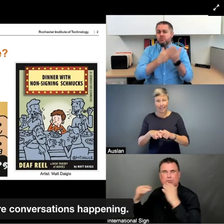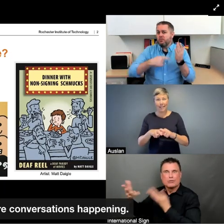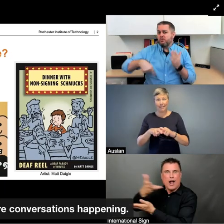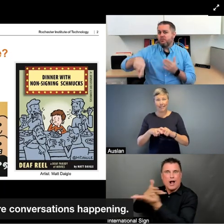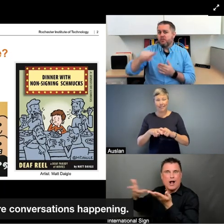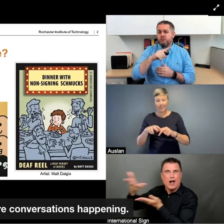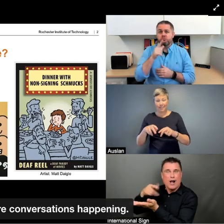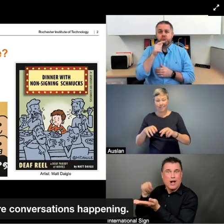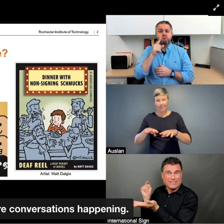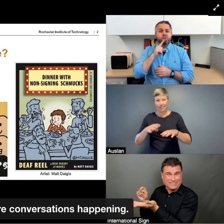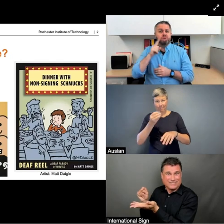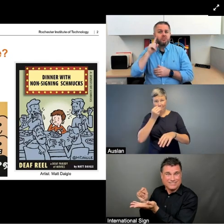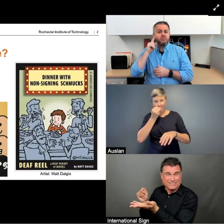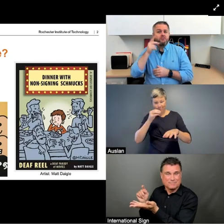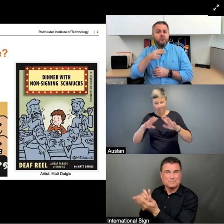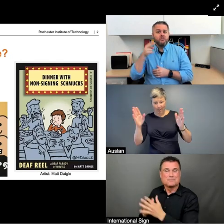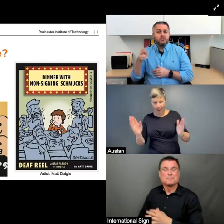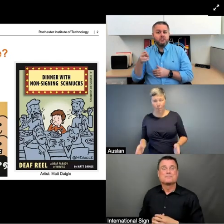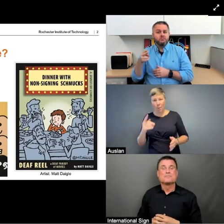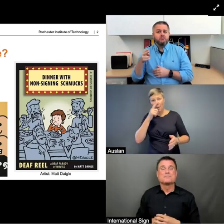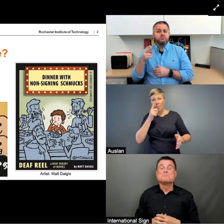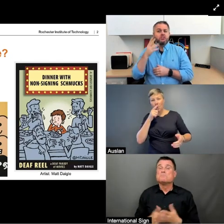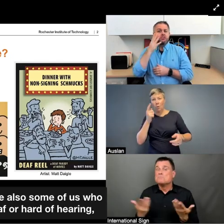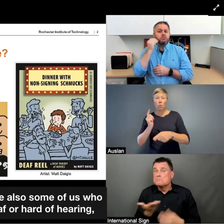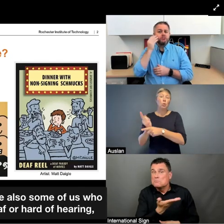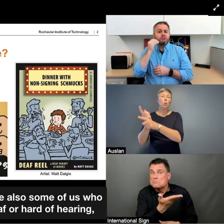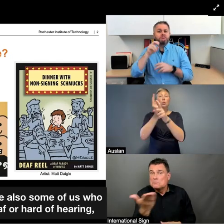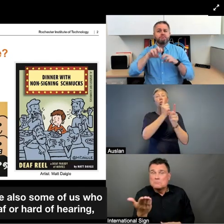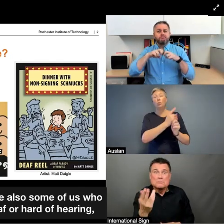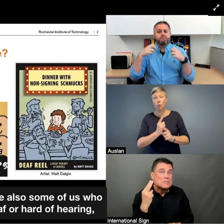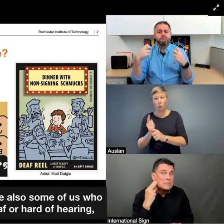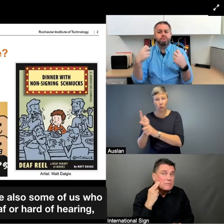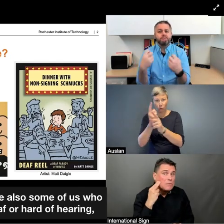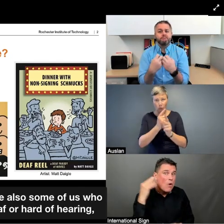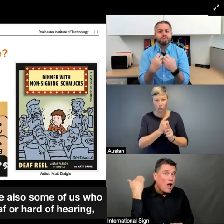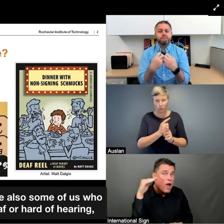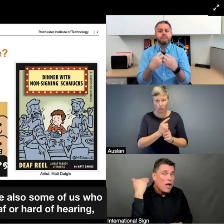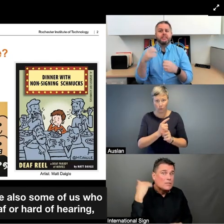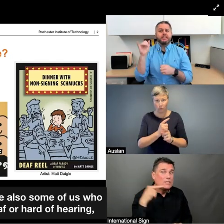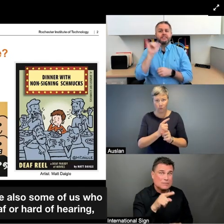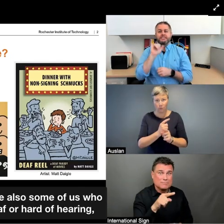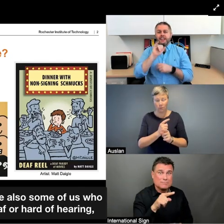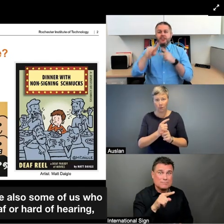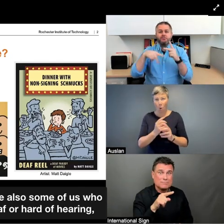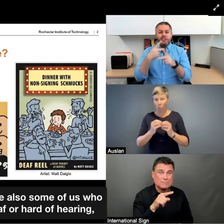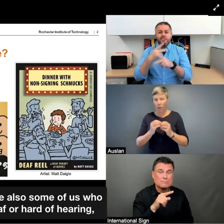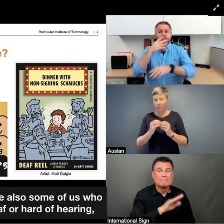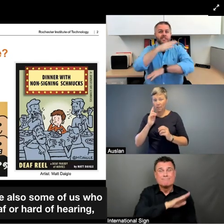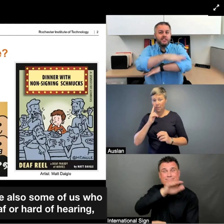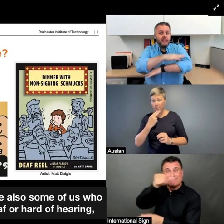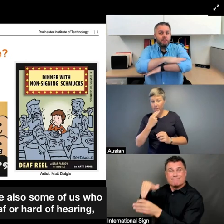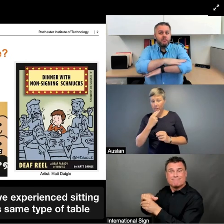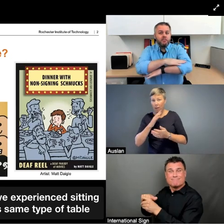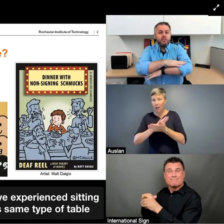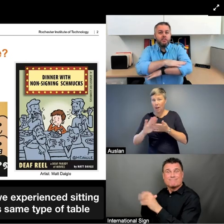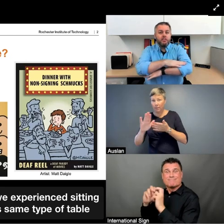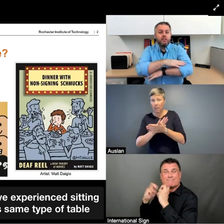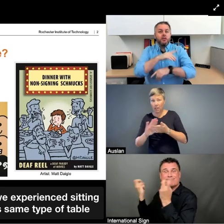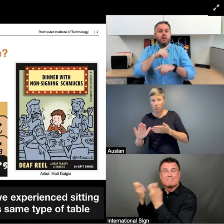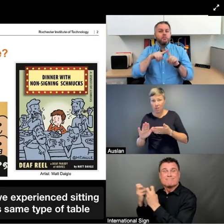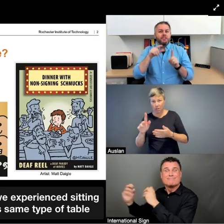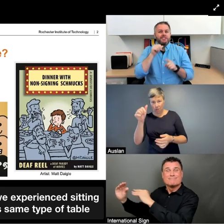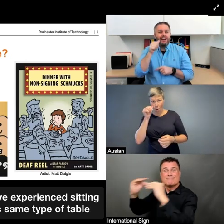are conversations happening. There are also some of us who are deaf or hard of hearing who